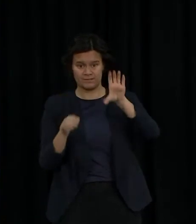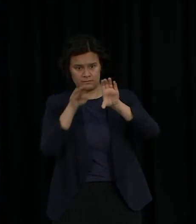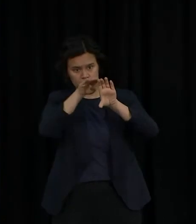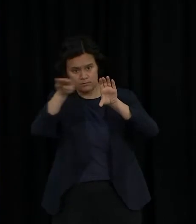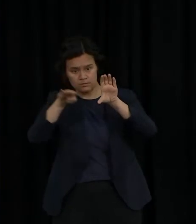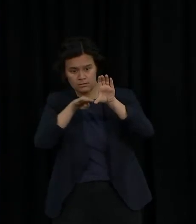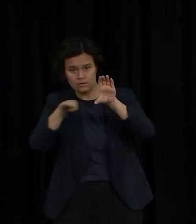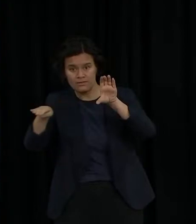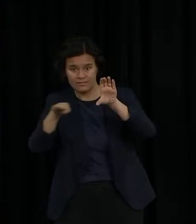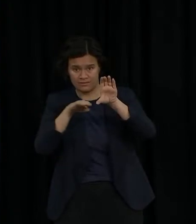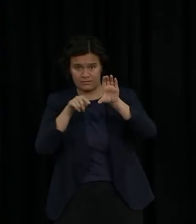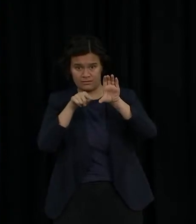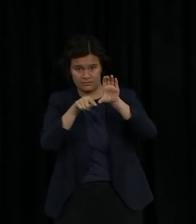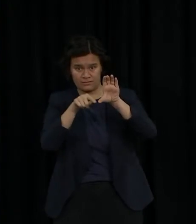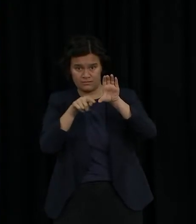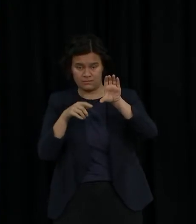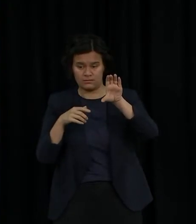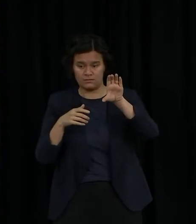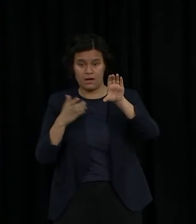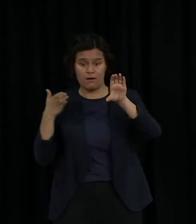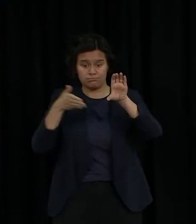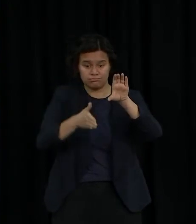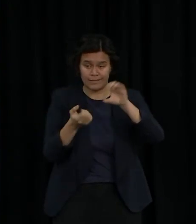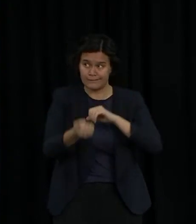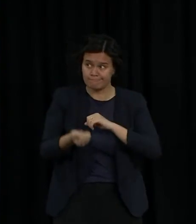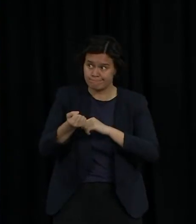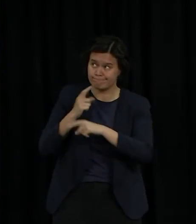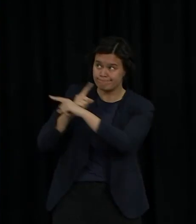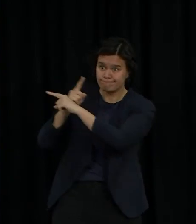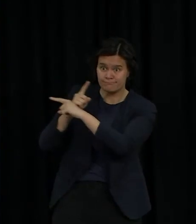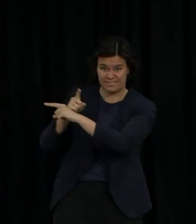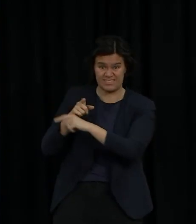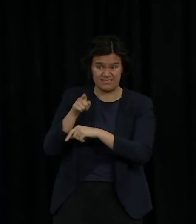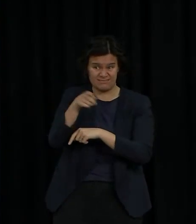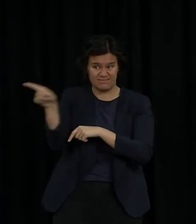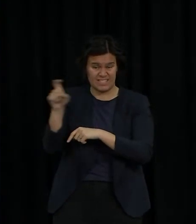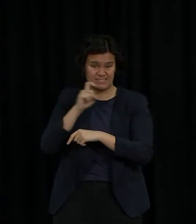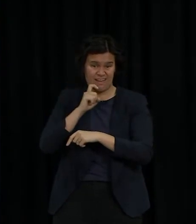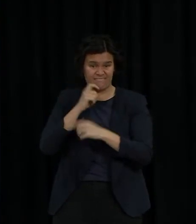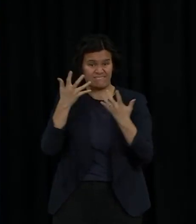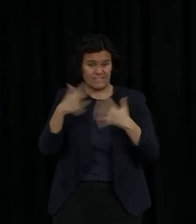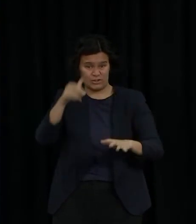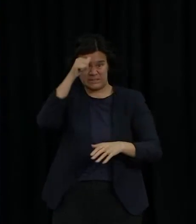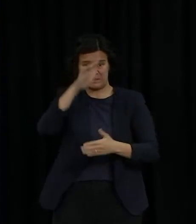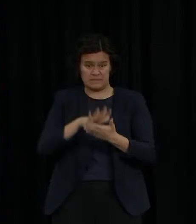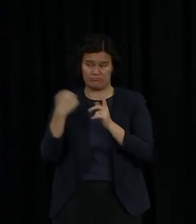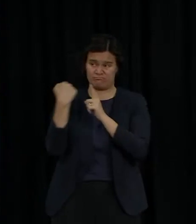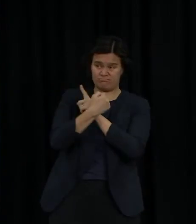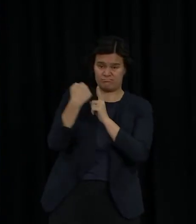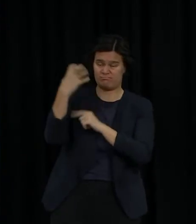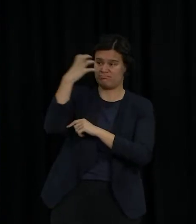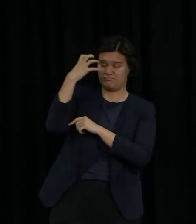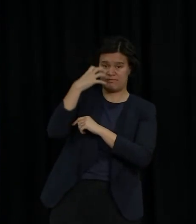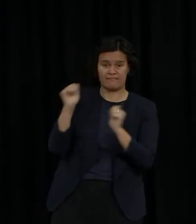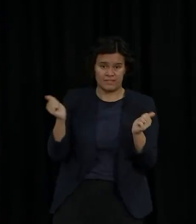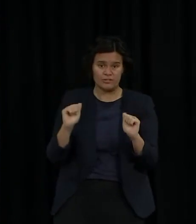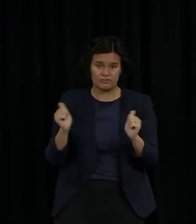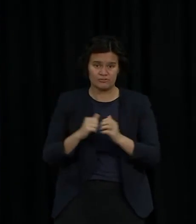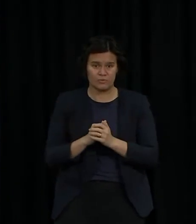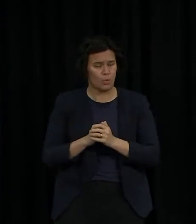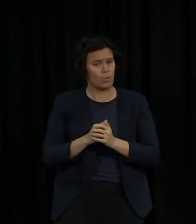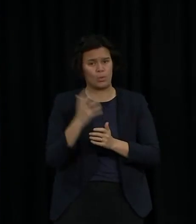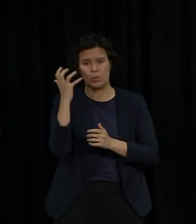that this is a tough situation for everyone, but this sort of behaviour does and can have significant impact on the